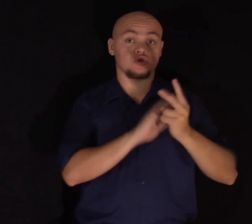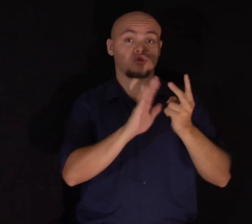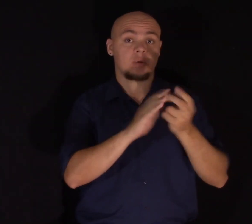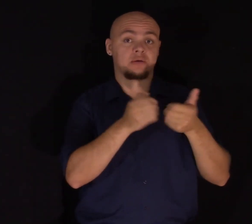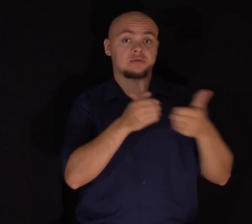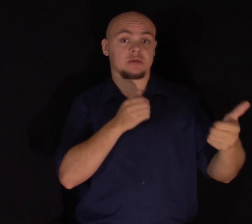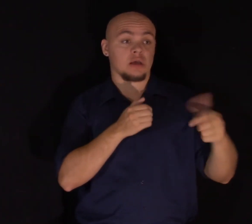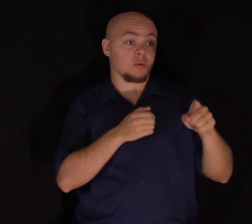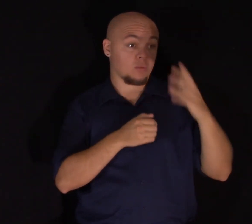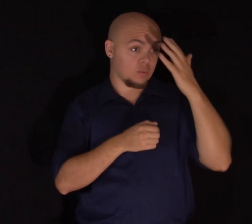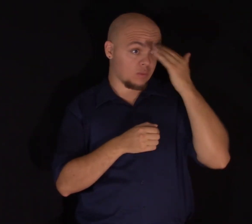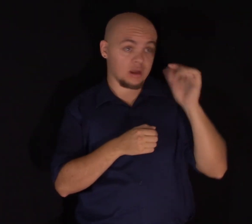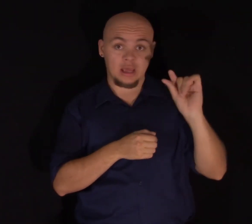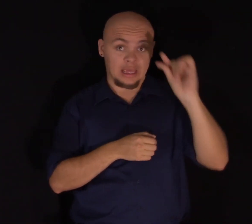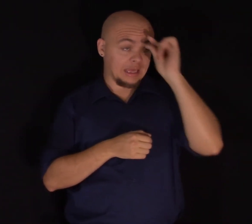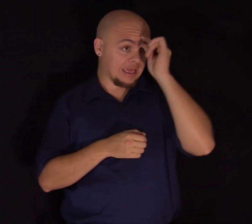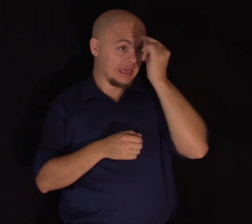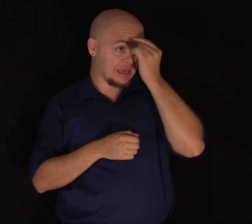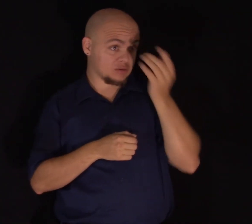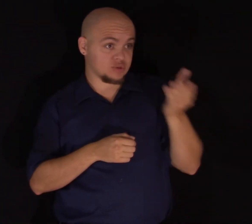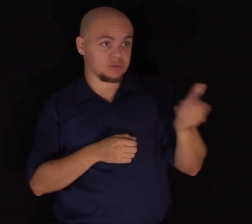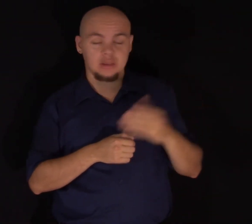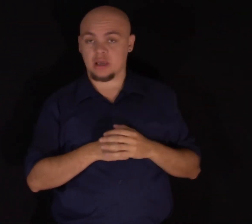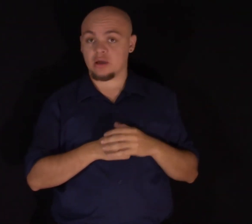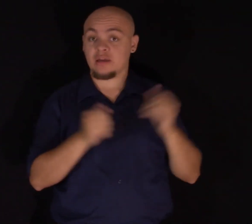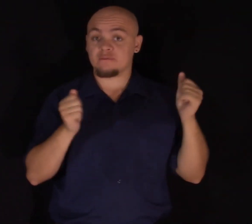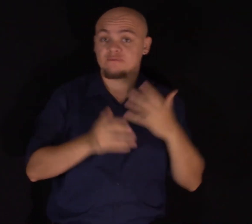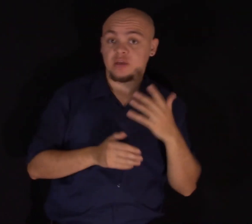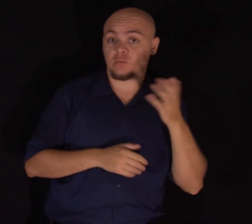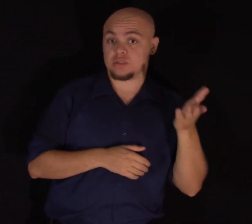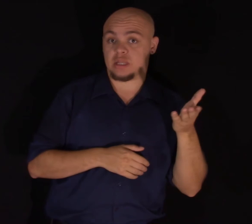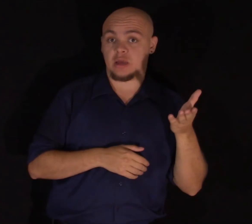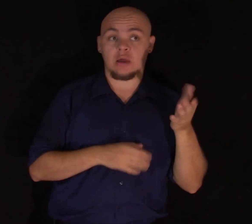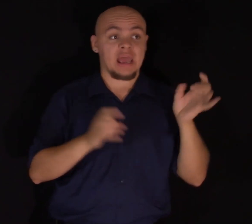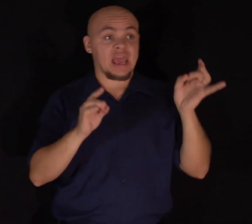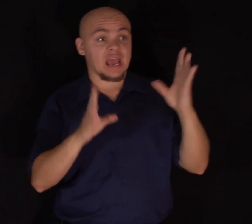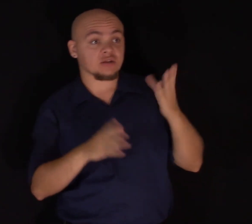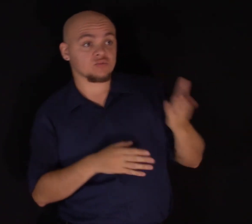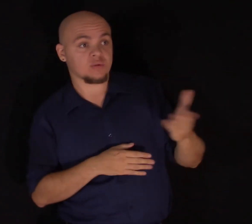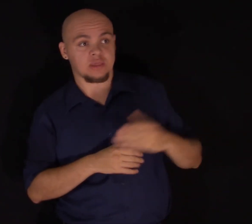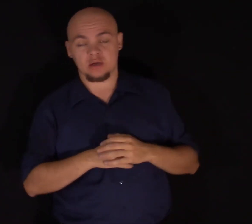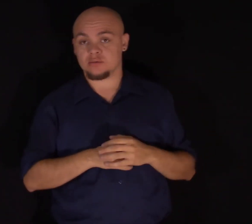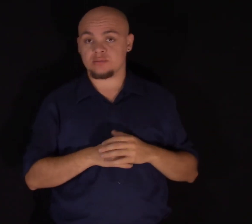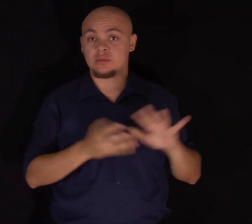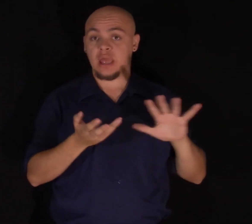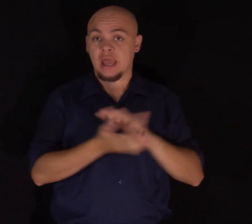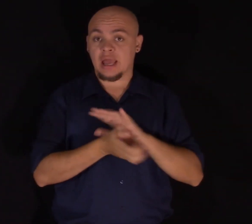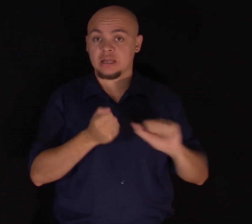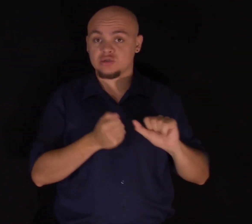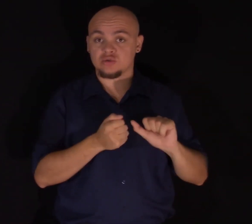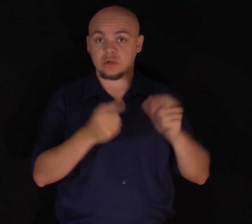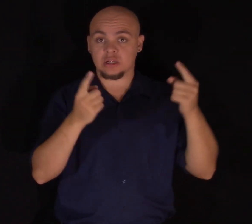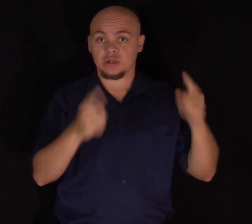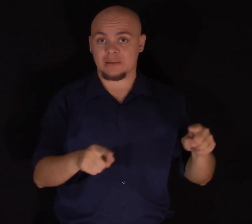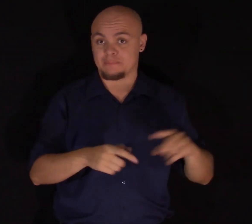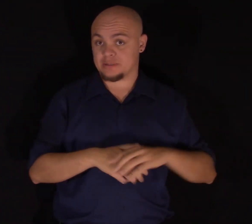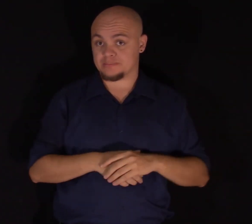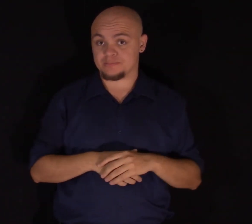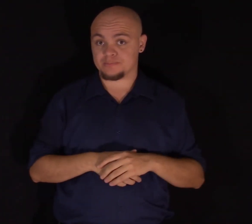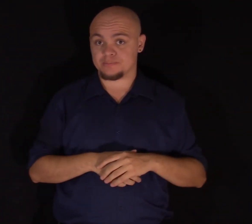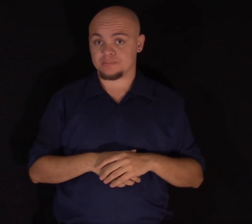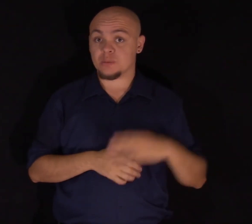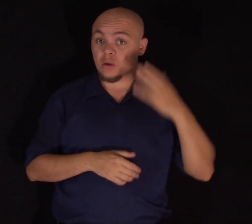was present, fear was present, hatred was present, and destruction occurred when a